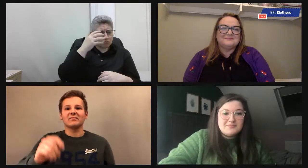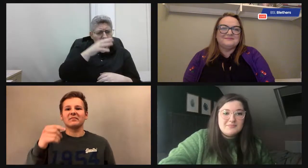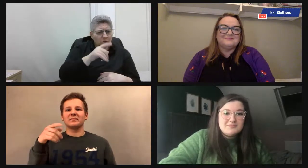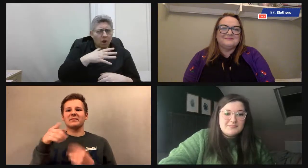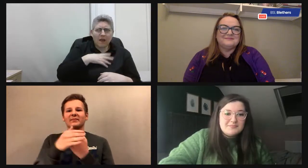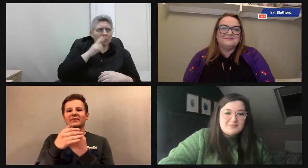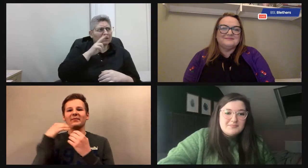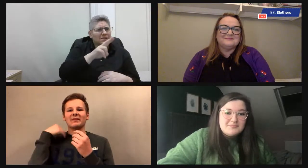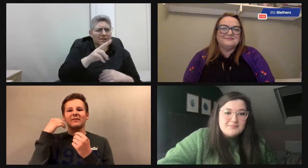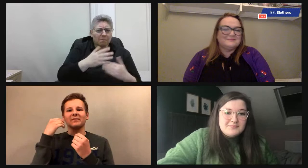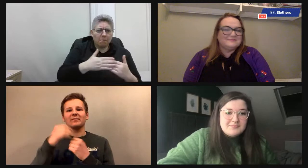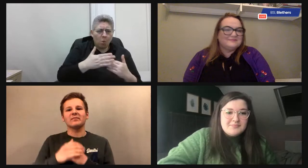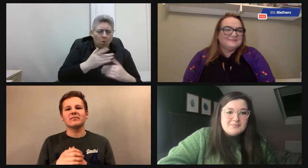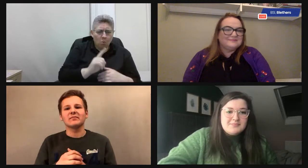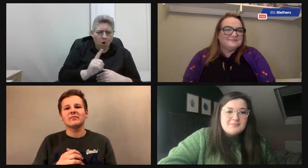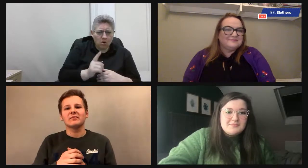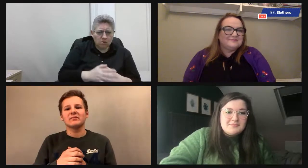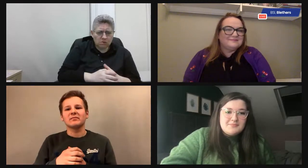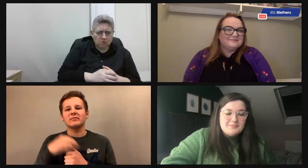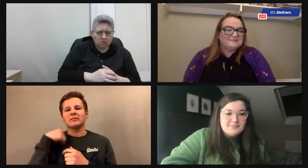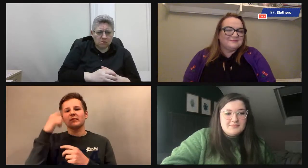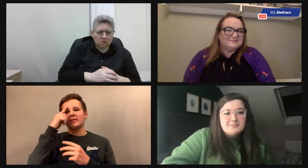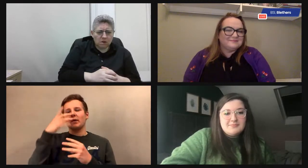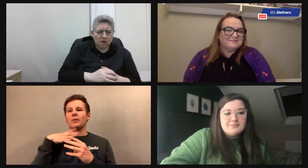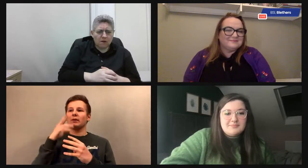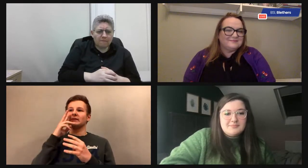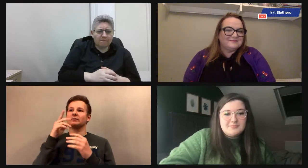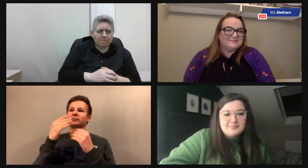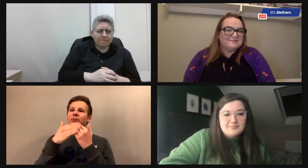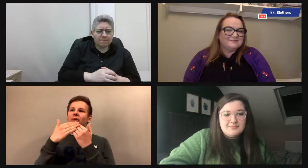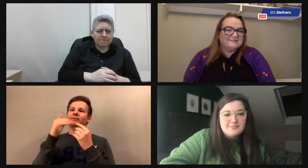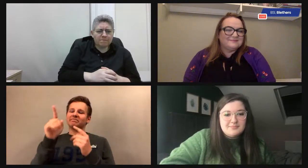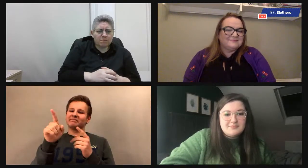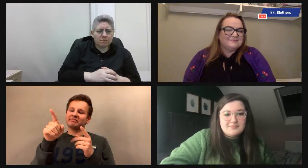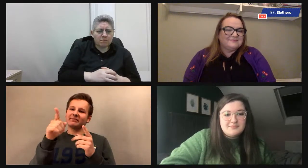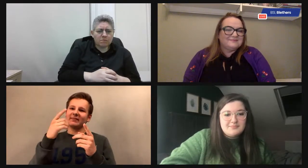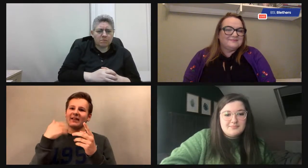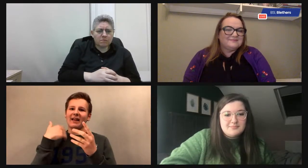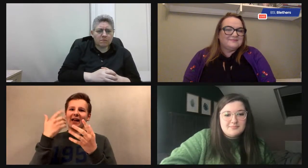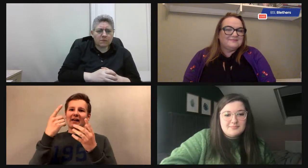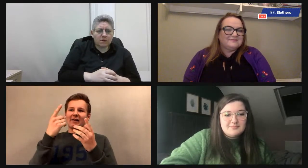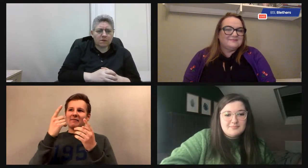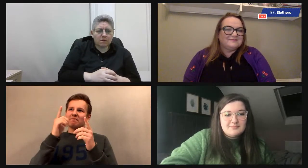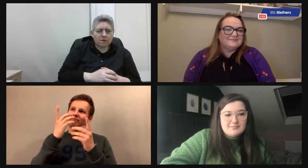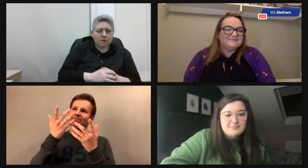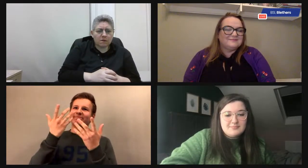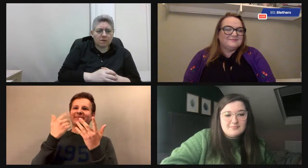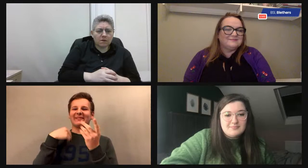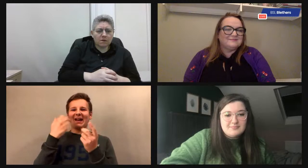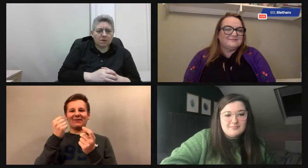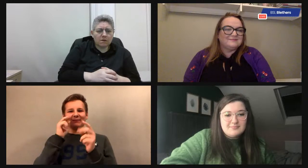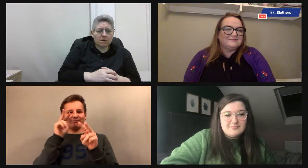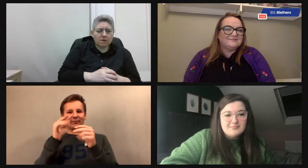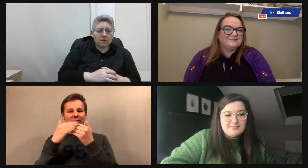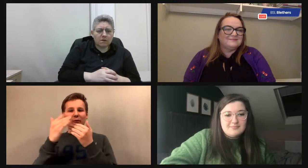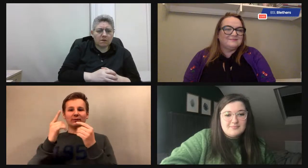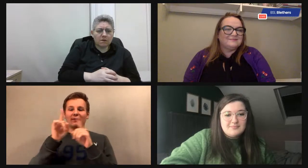well. That's interesting. Kristers, what would you like to see more of? I think I would like to